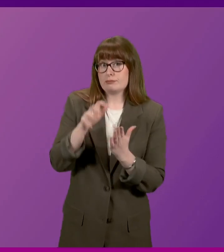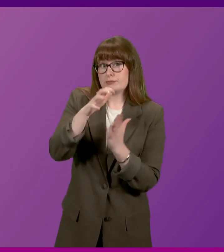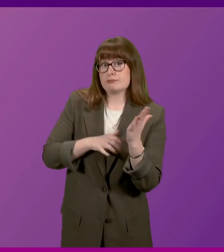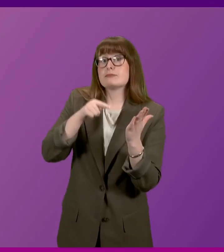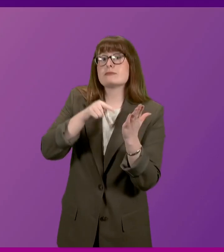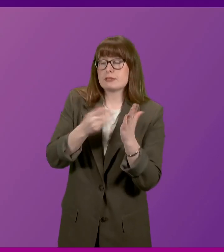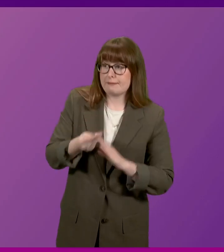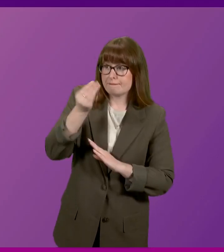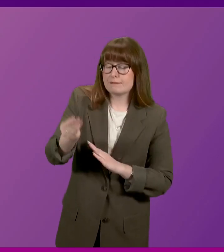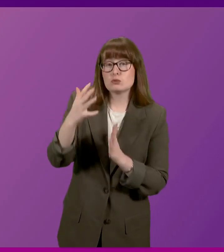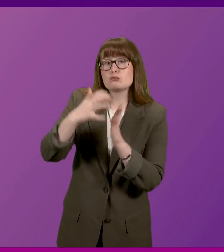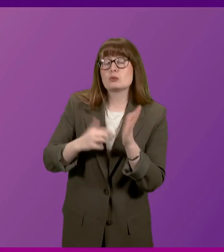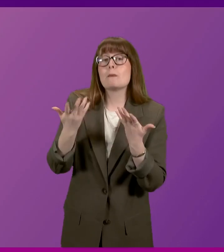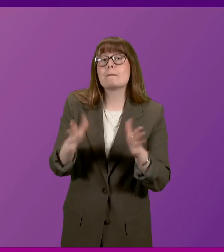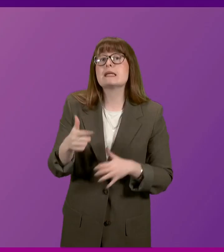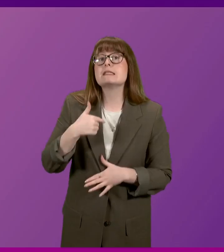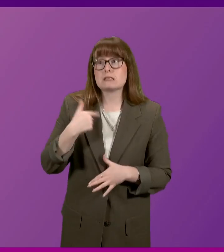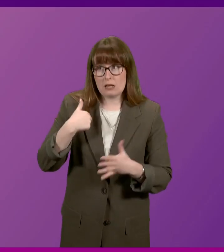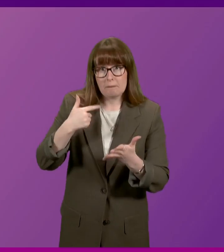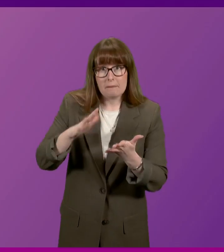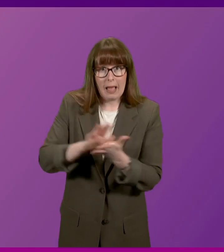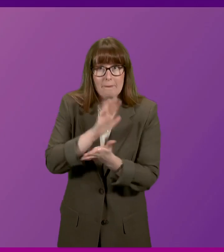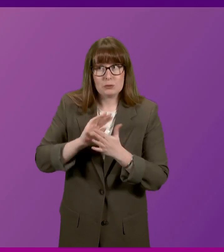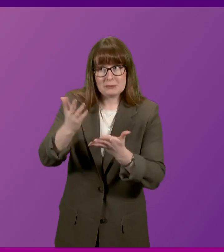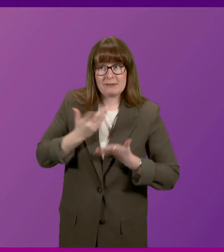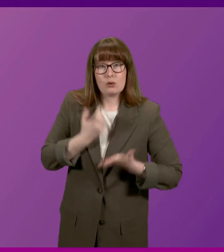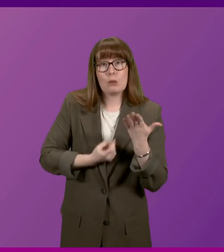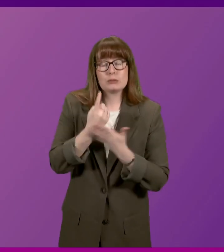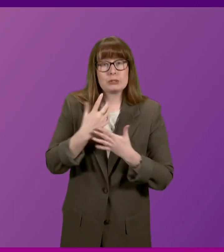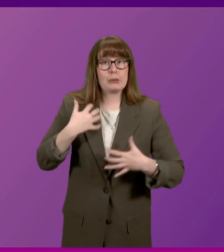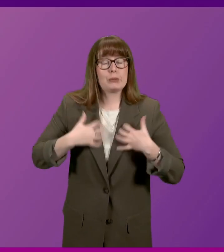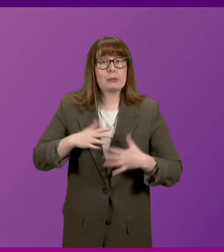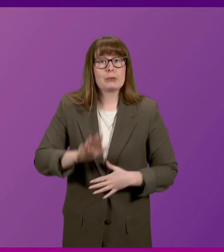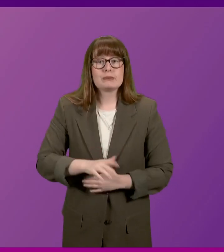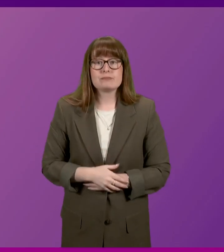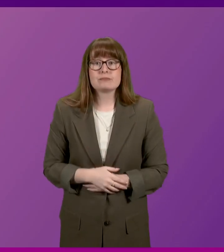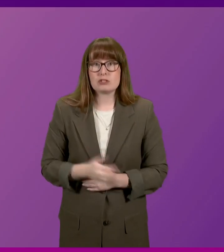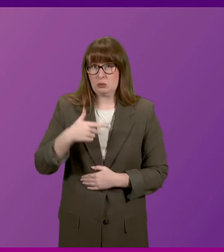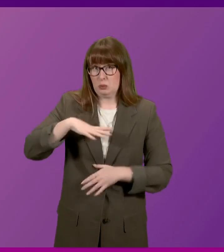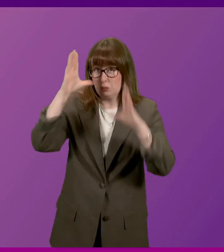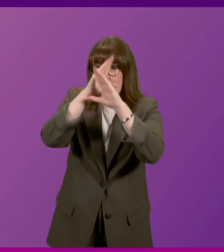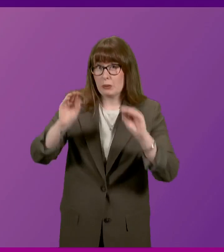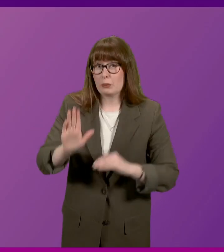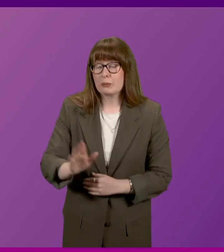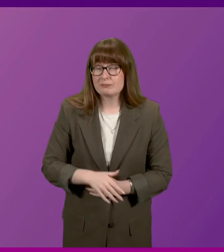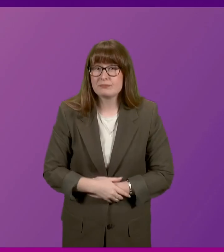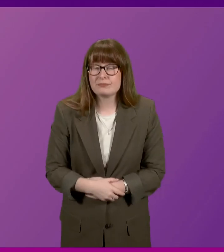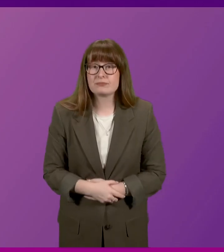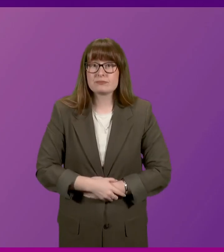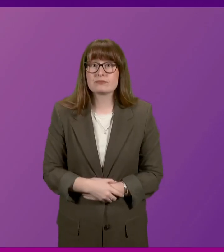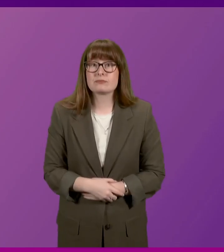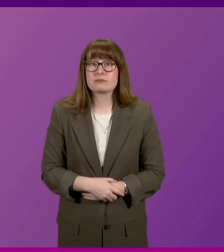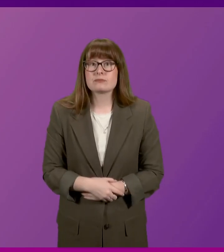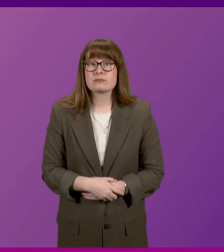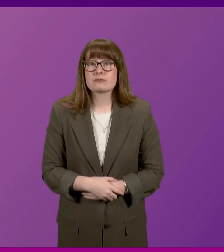to the report. I'm grateful to be given that opportunity. I thought I'll put that on record. So